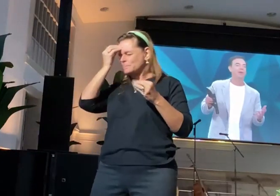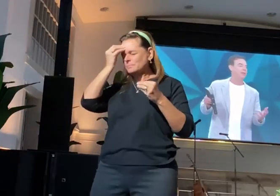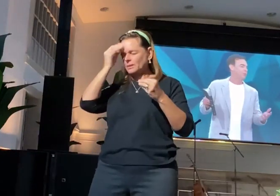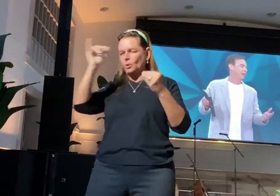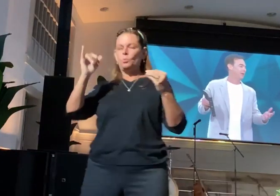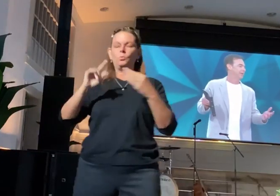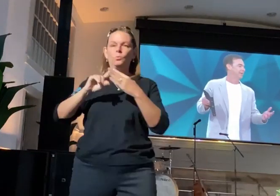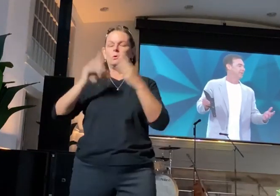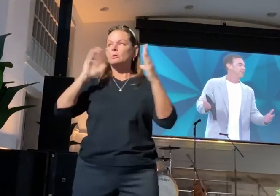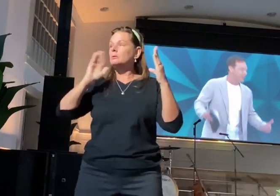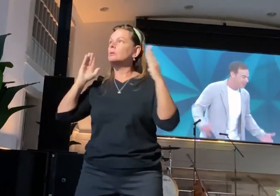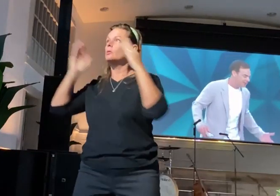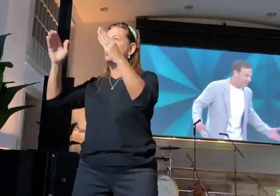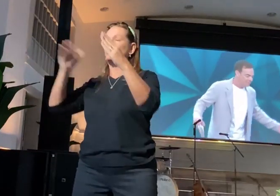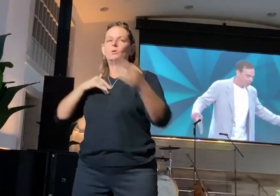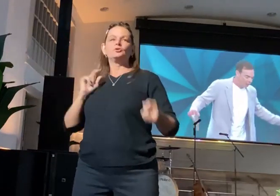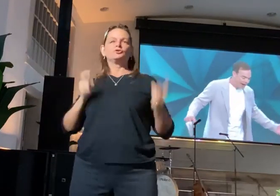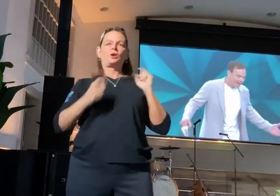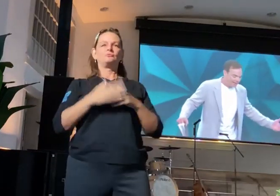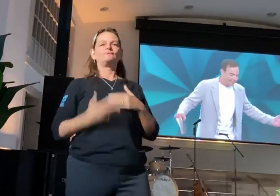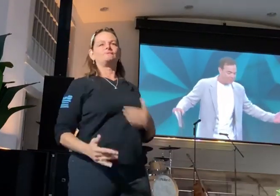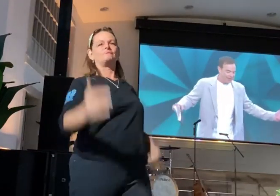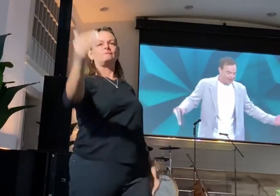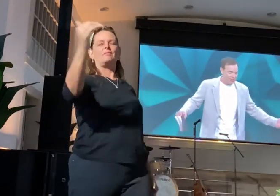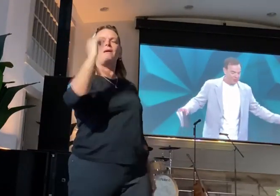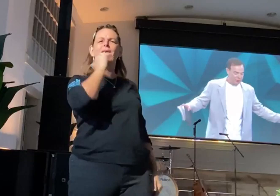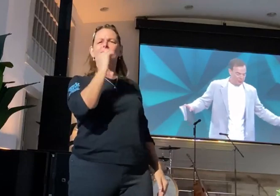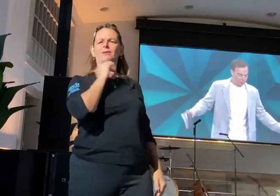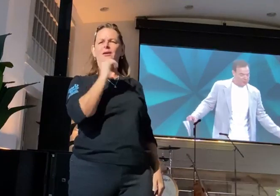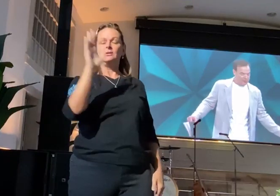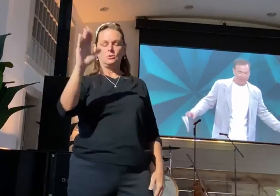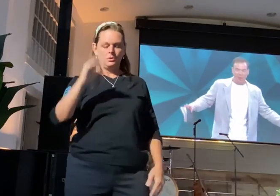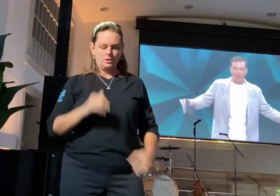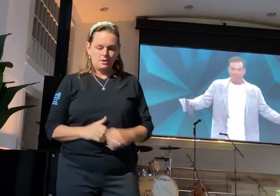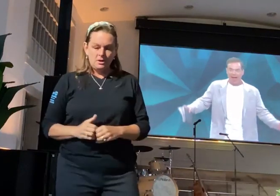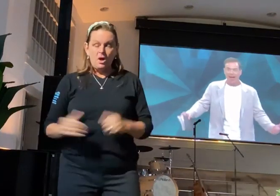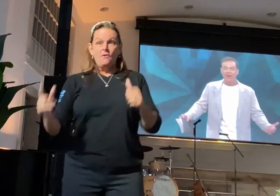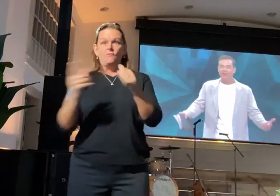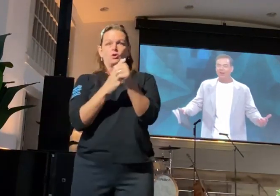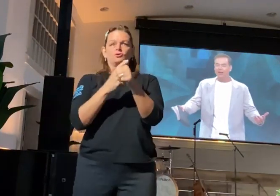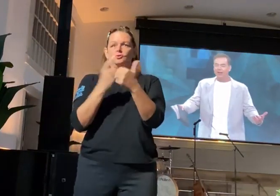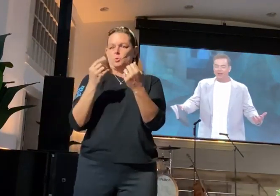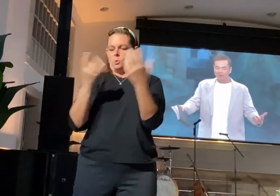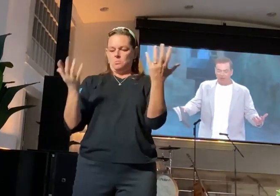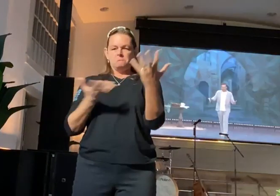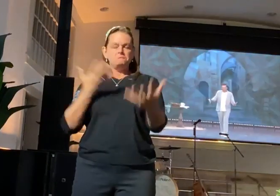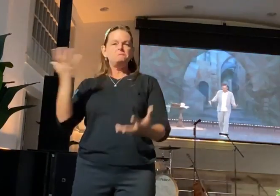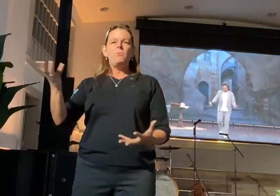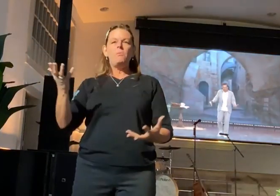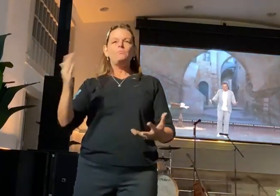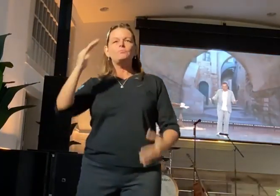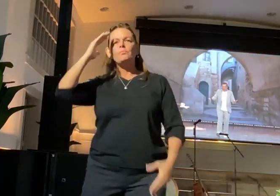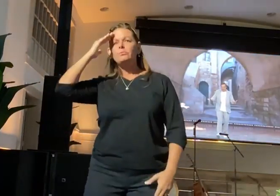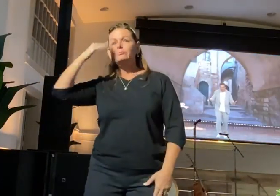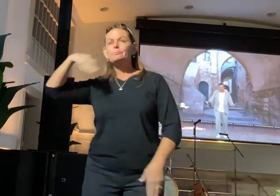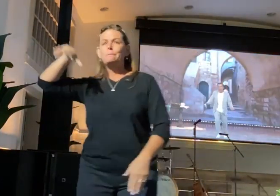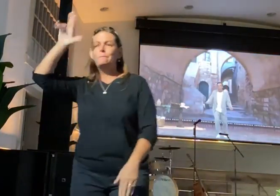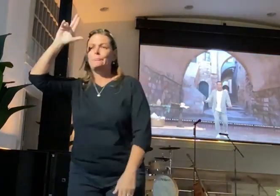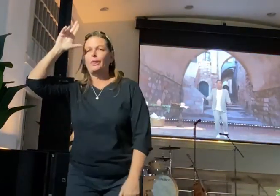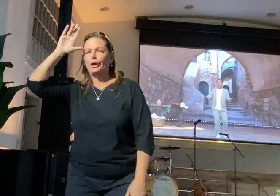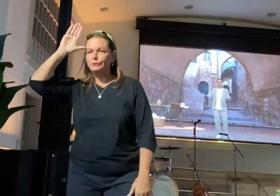the triumphal entry. Jesus riding into Jerusalem on the back of a